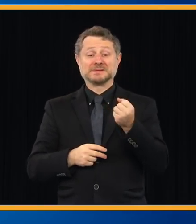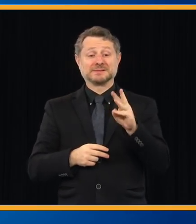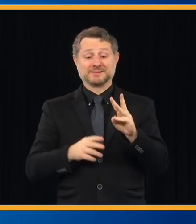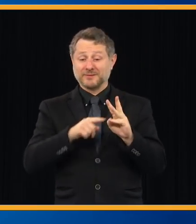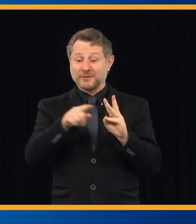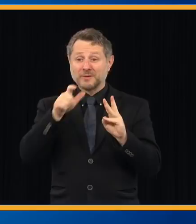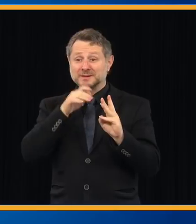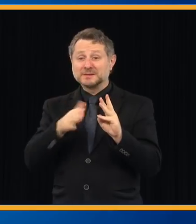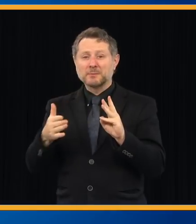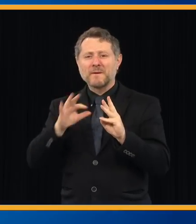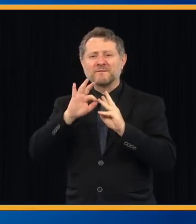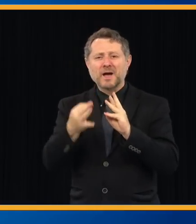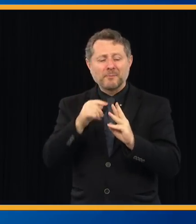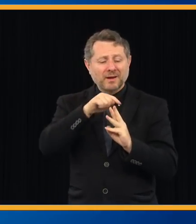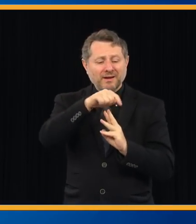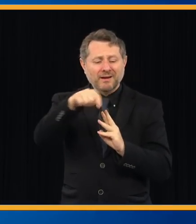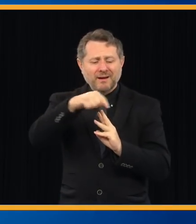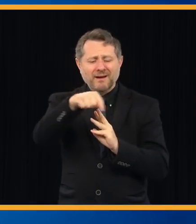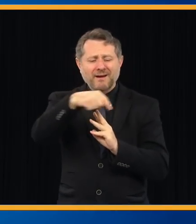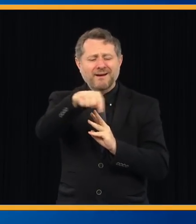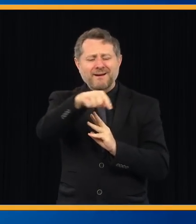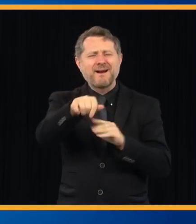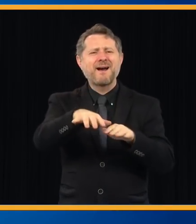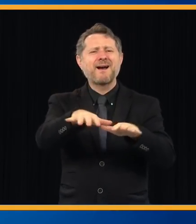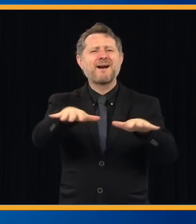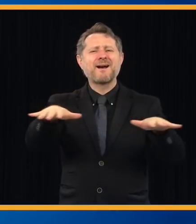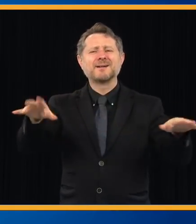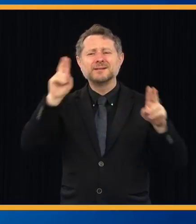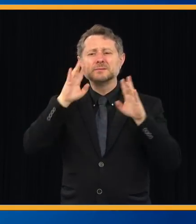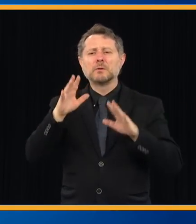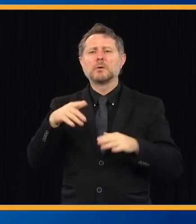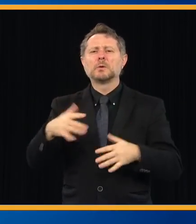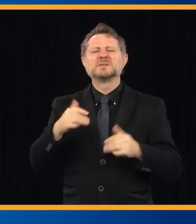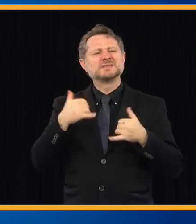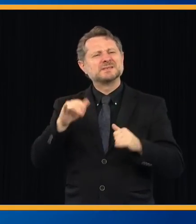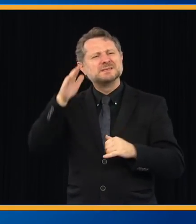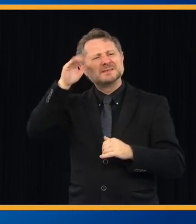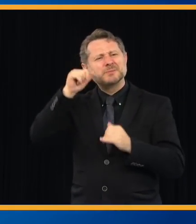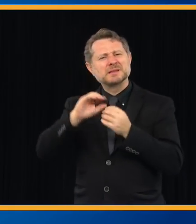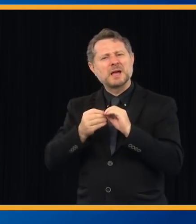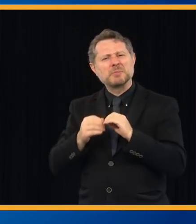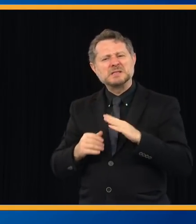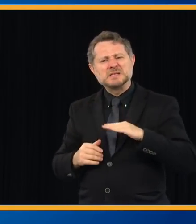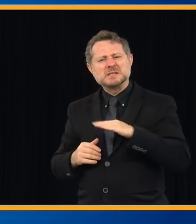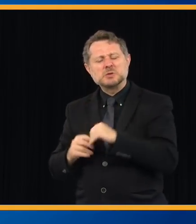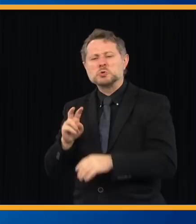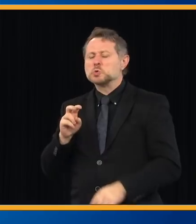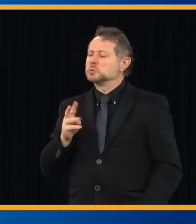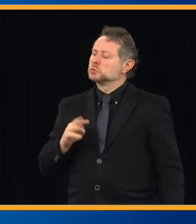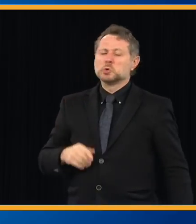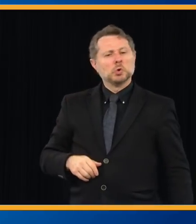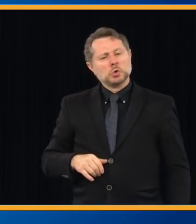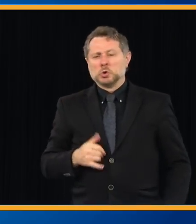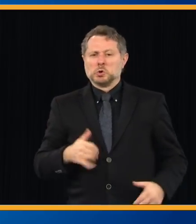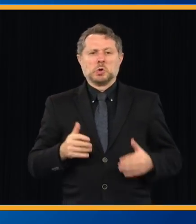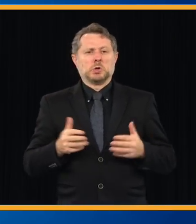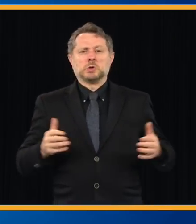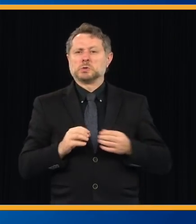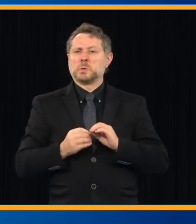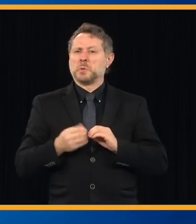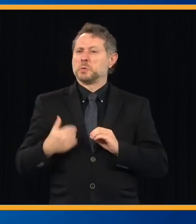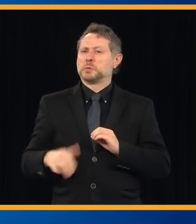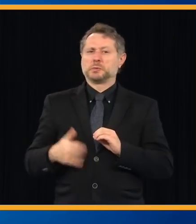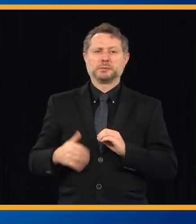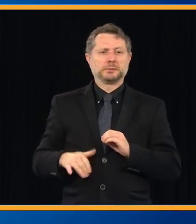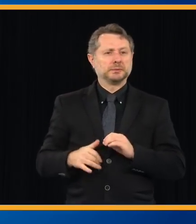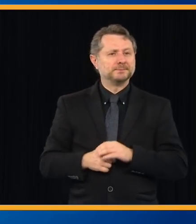been persistently constant in the 200 range for the past few days. We're also